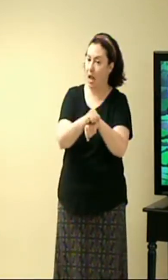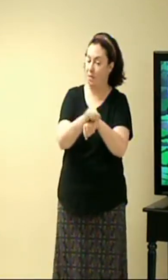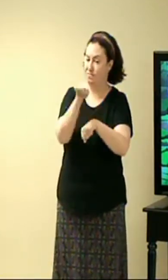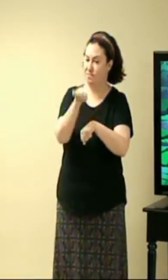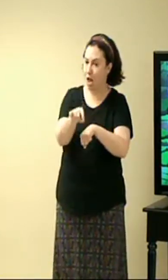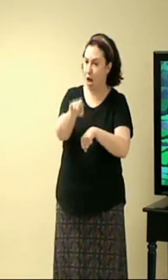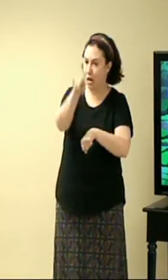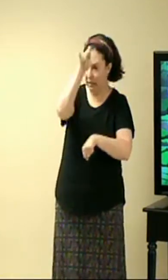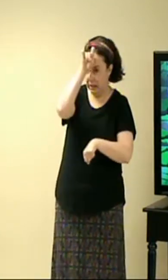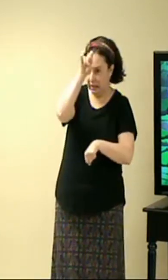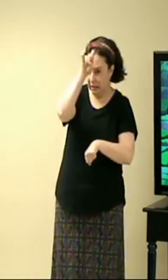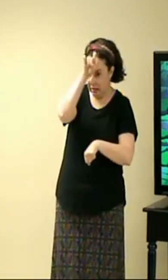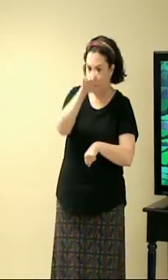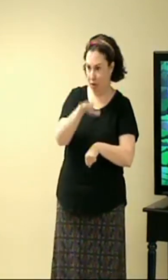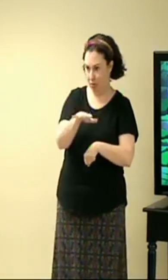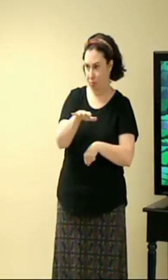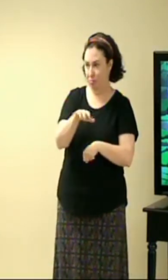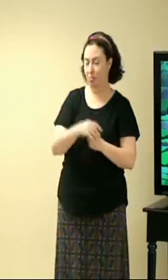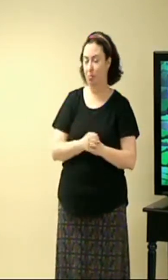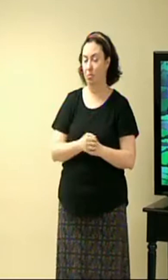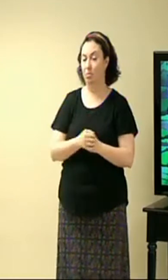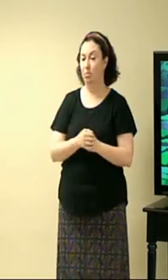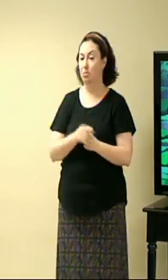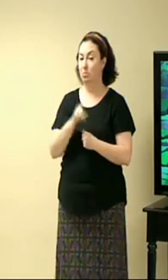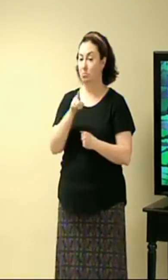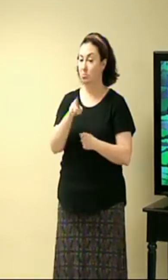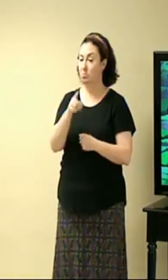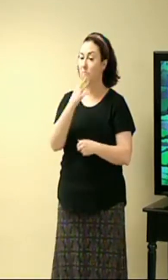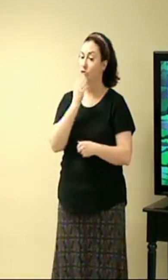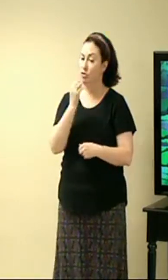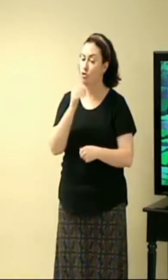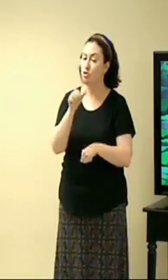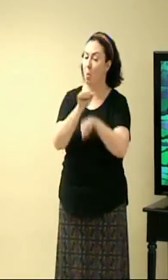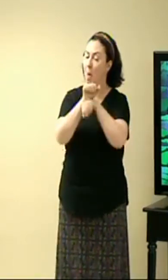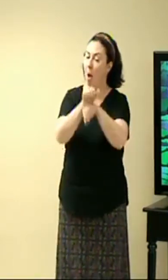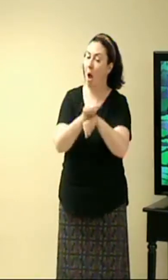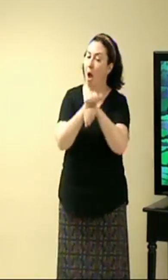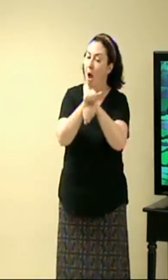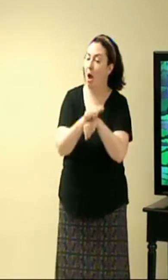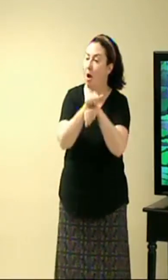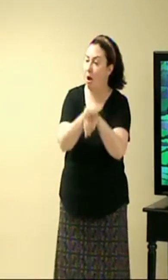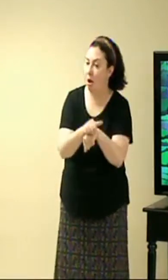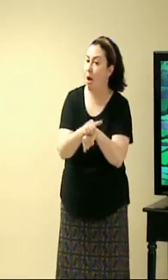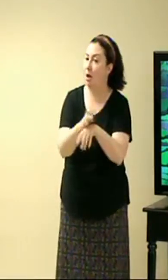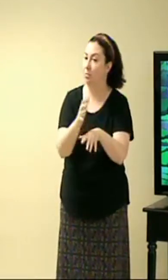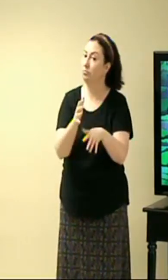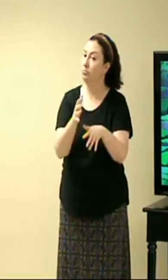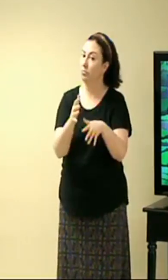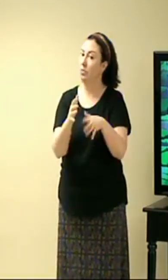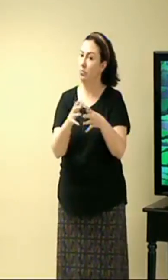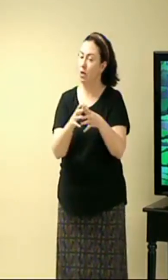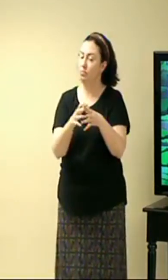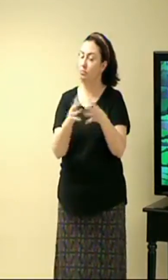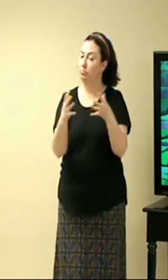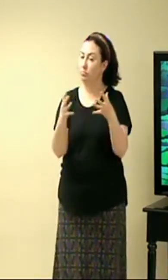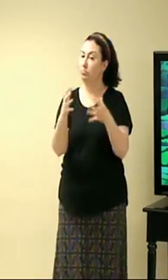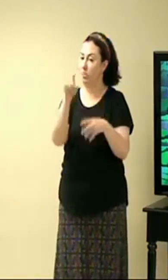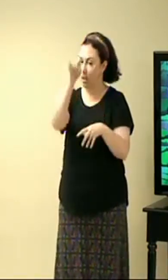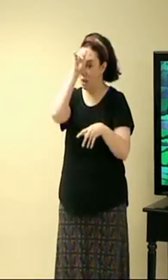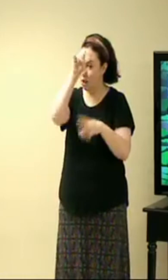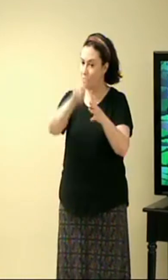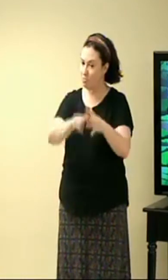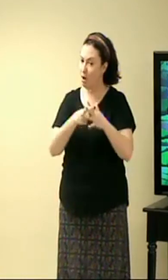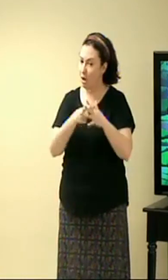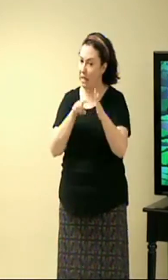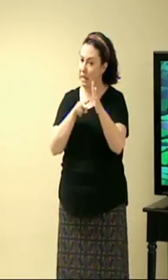This is before Jesus, and they were enslaved to Egypt to the point that Egypt began killing any males that were